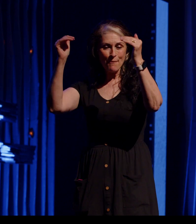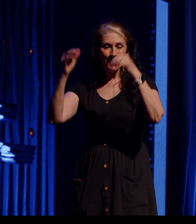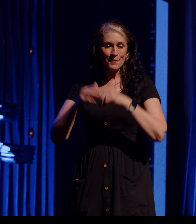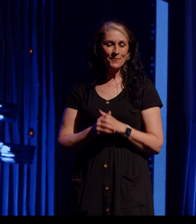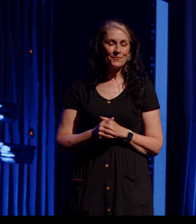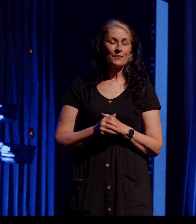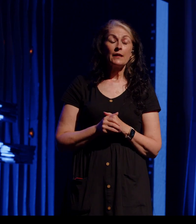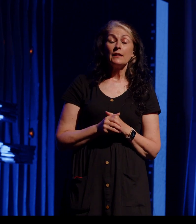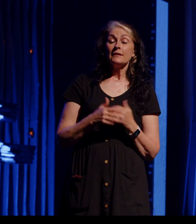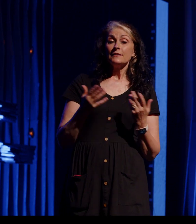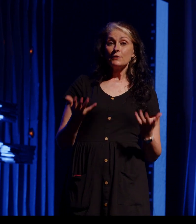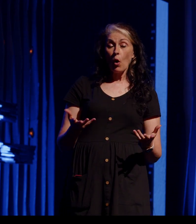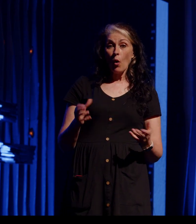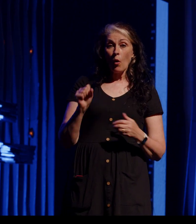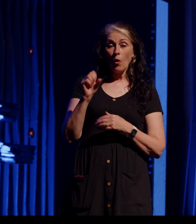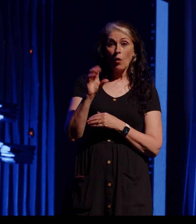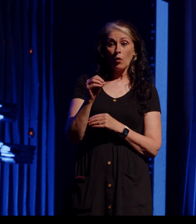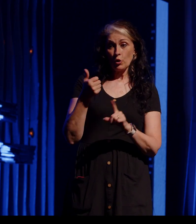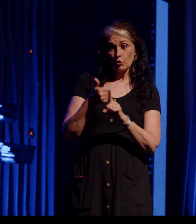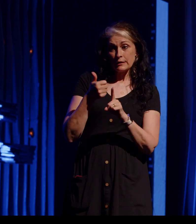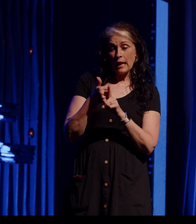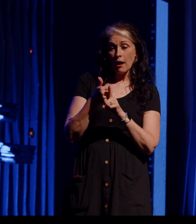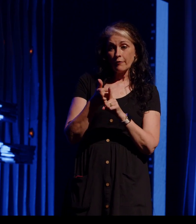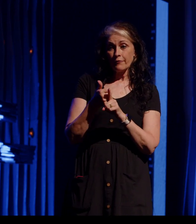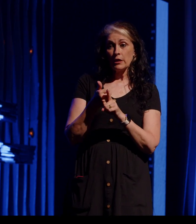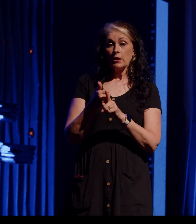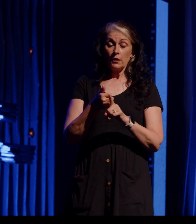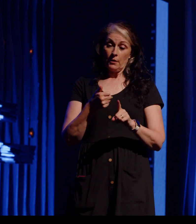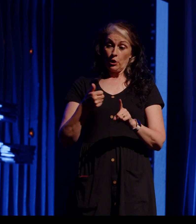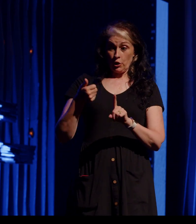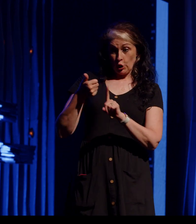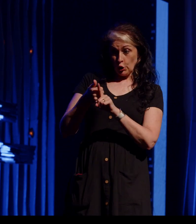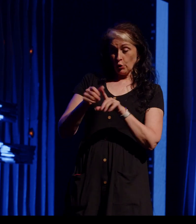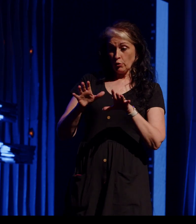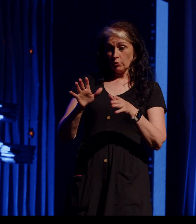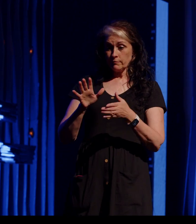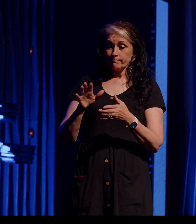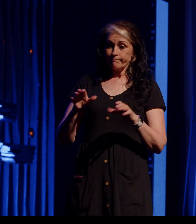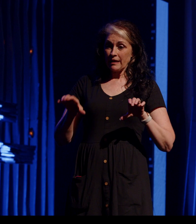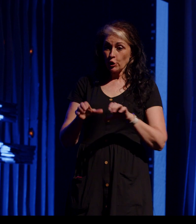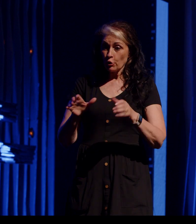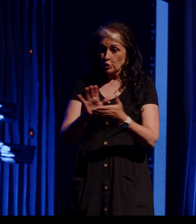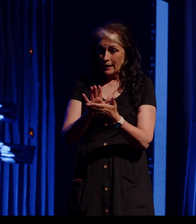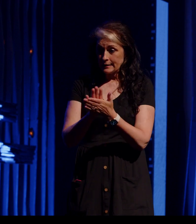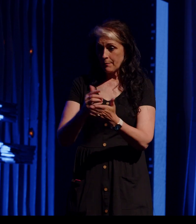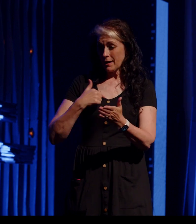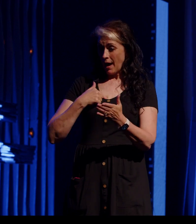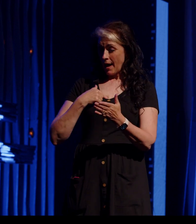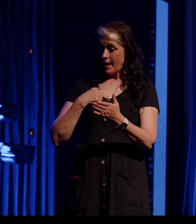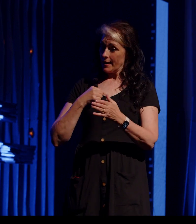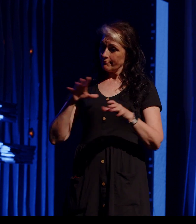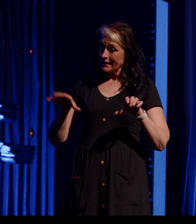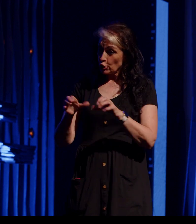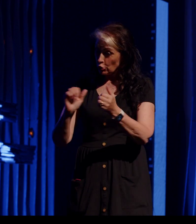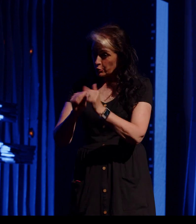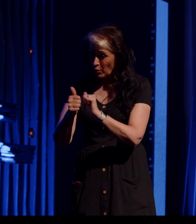right. So you pushed academics. I pushed sports. Did that ever bug you